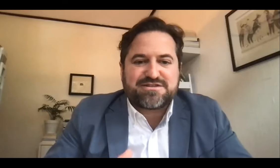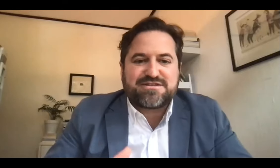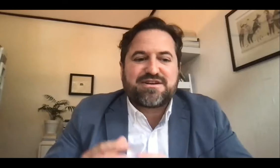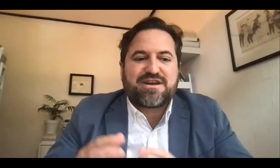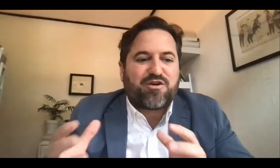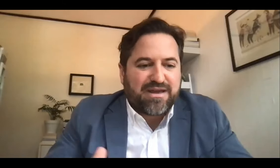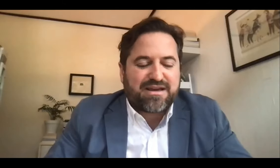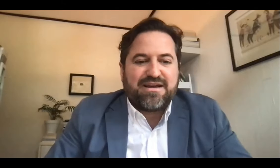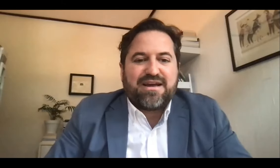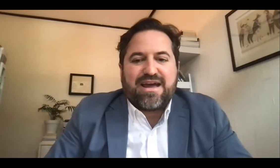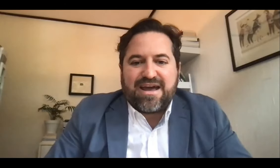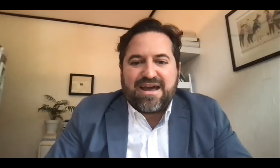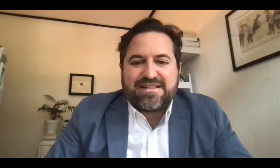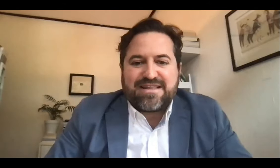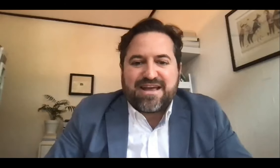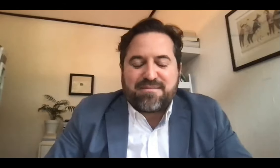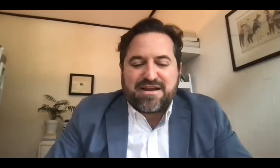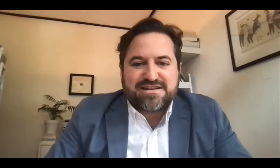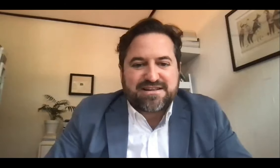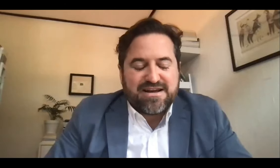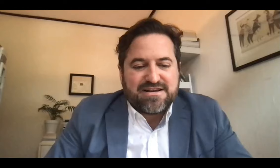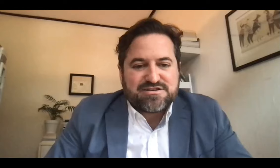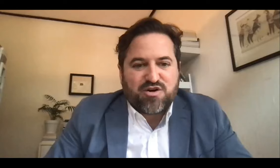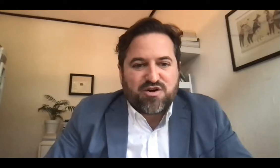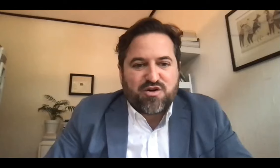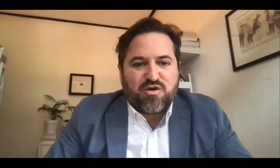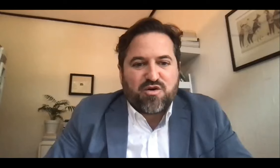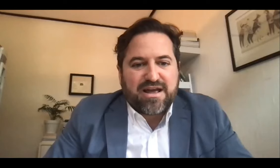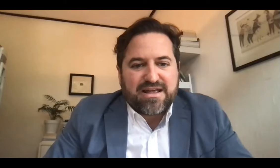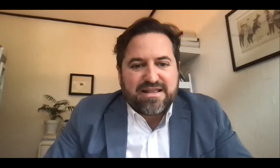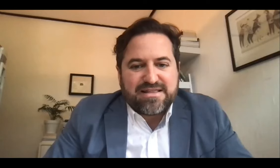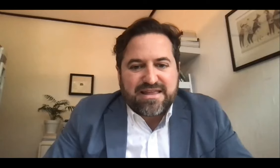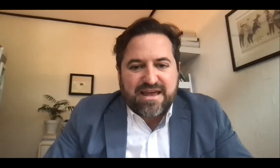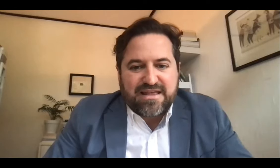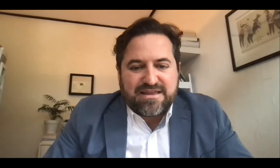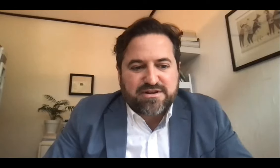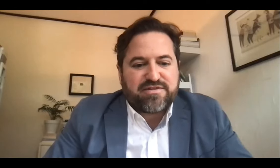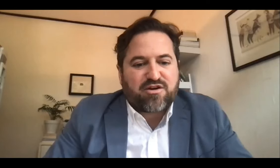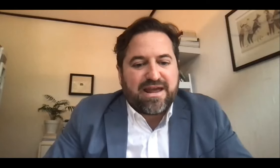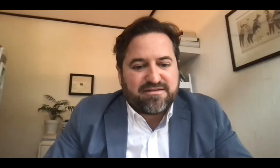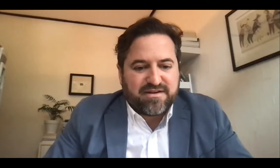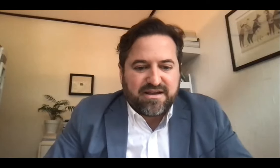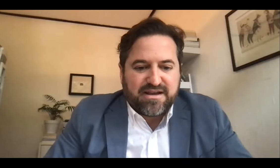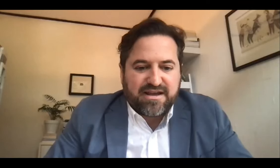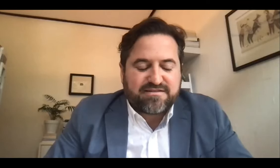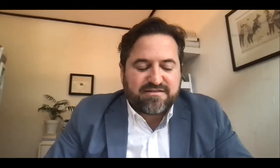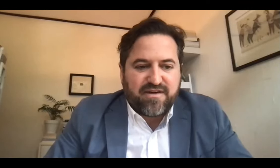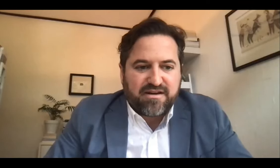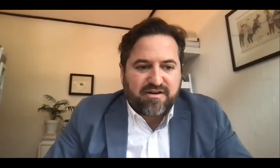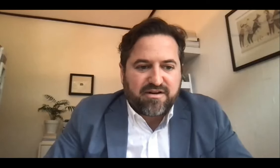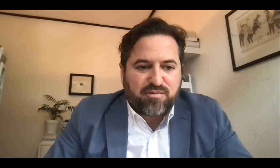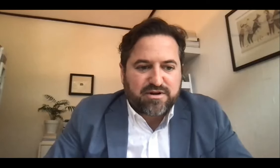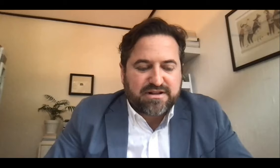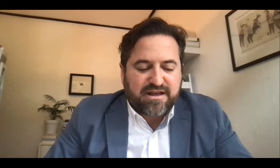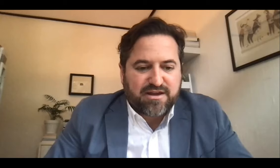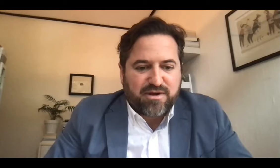economic dimensions, etc. So the importance of the collective is very, very important.